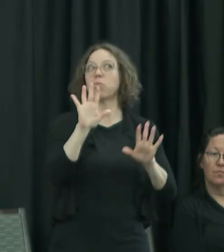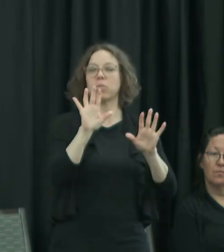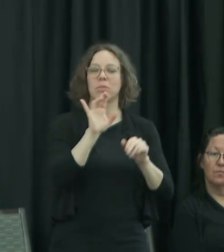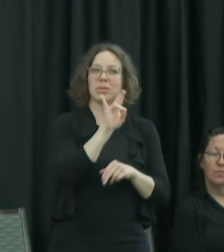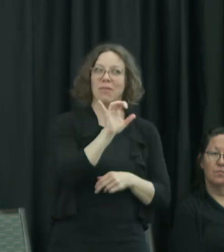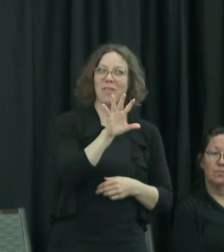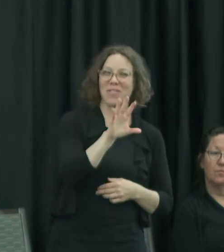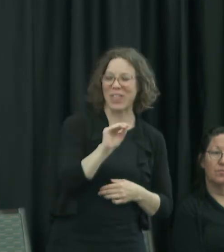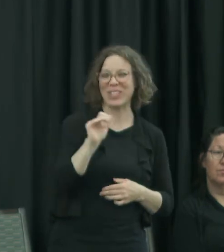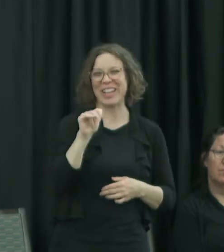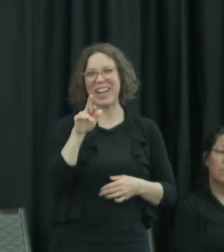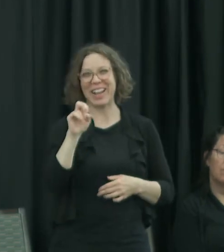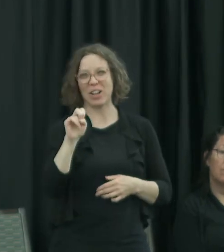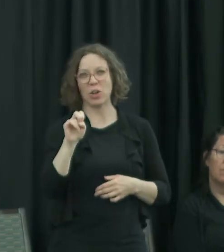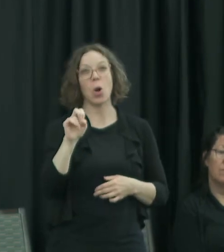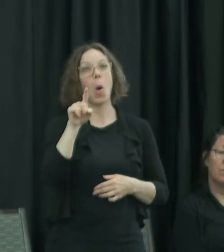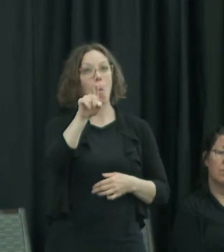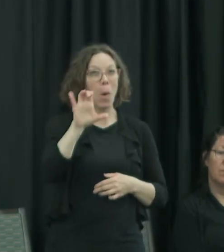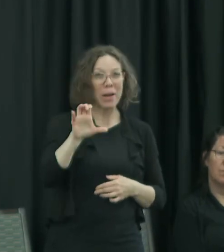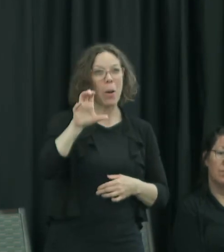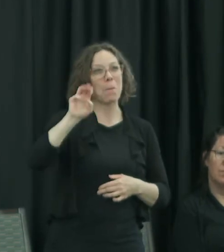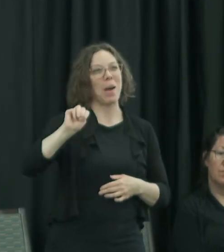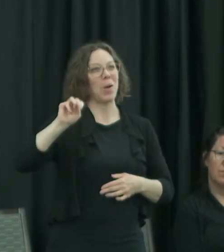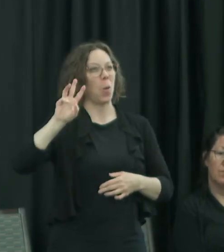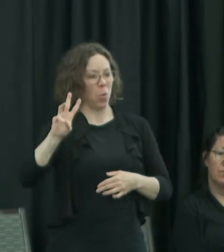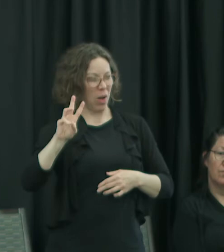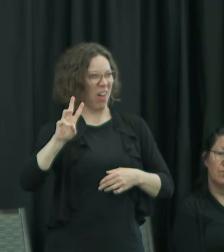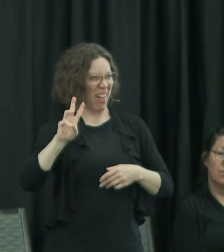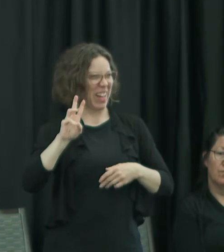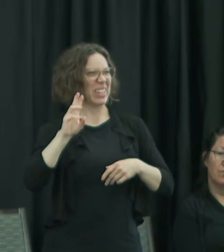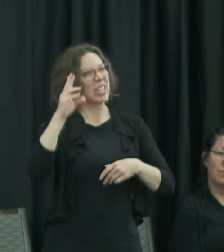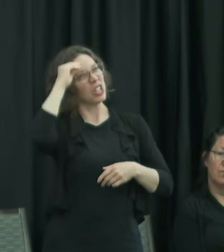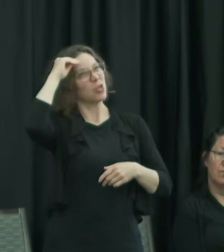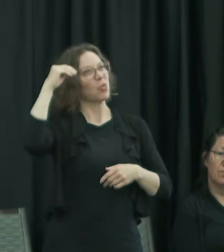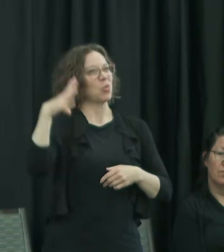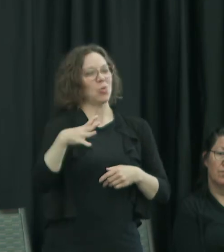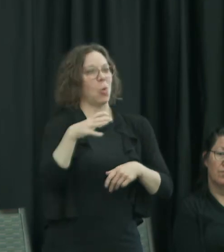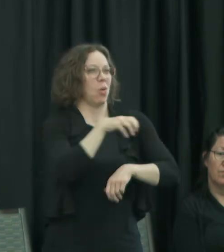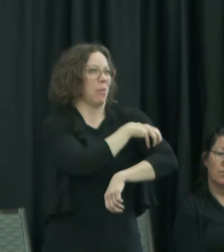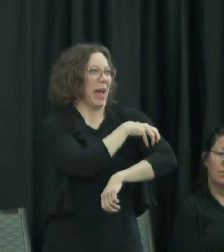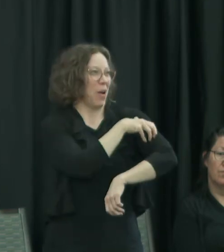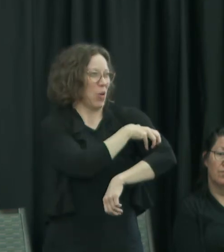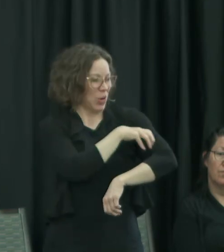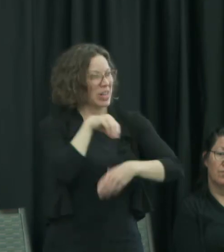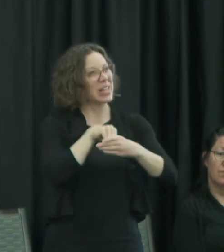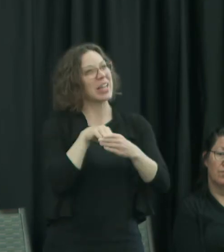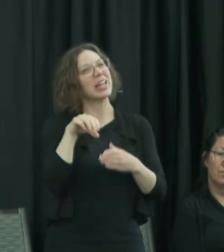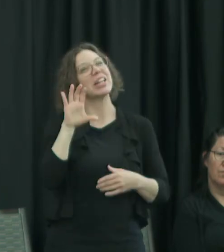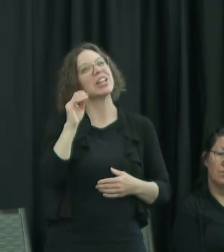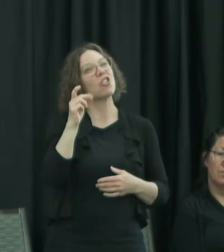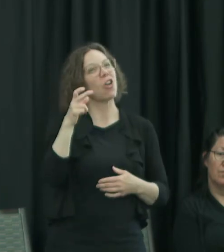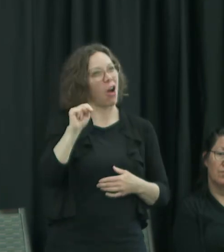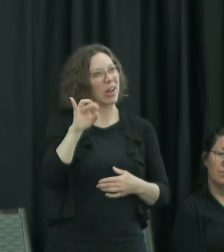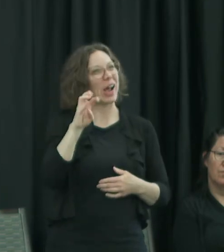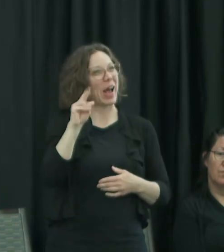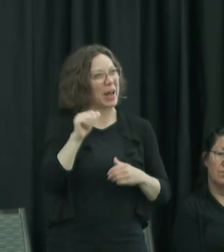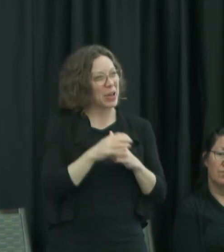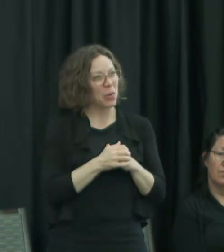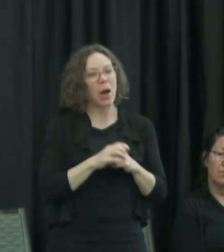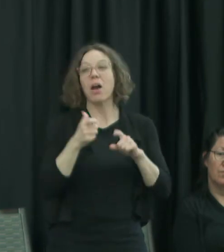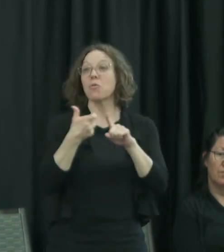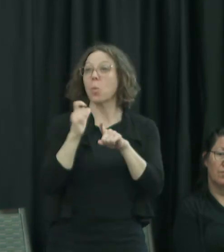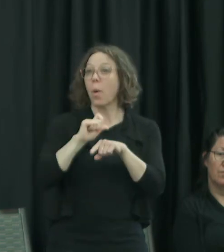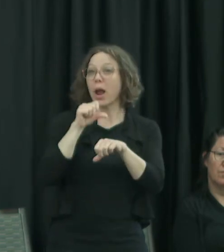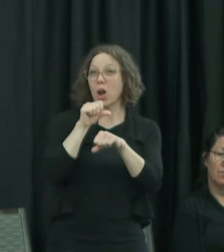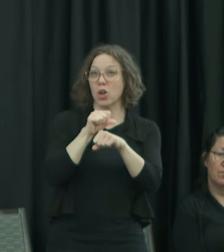750-acre, 100-megawatt utility-scale solar project in Coggan, Iowa, which will employ local labor from our labor shed